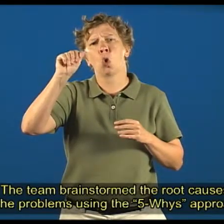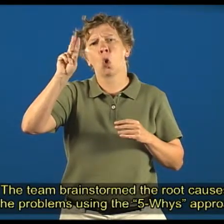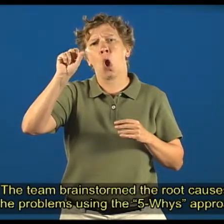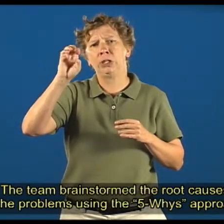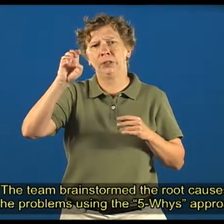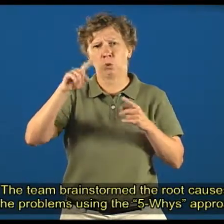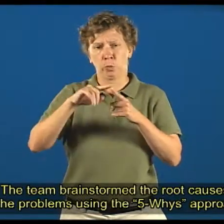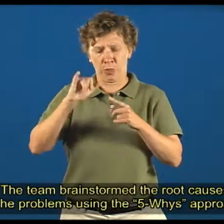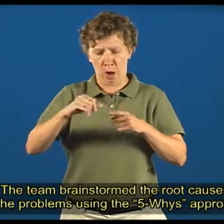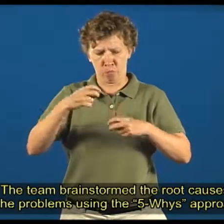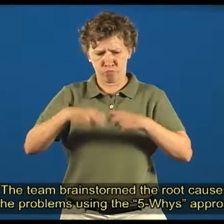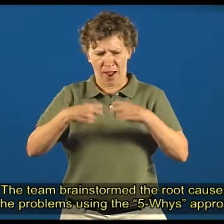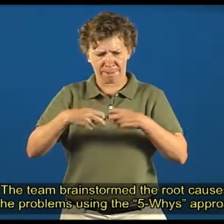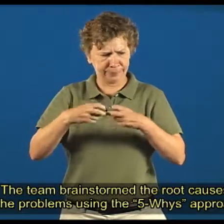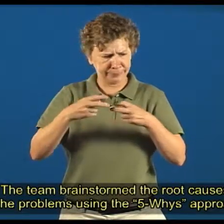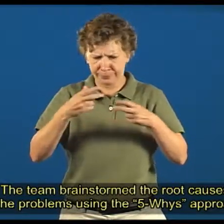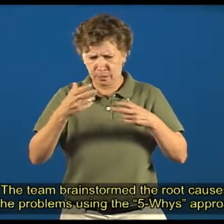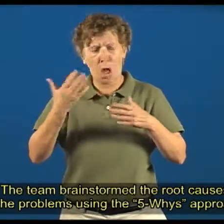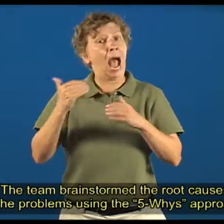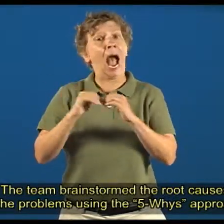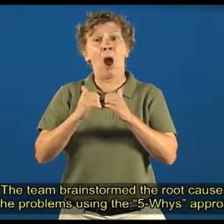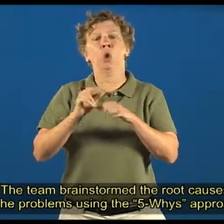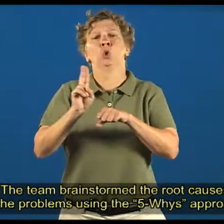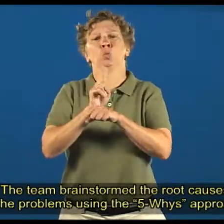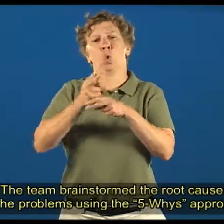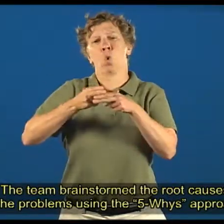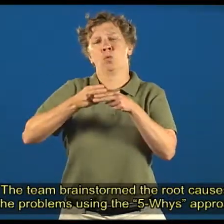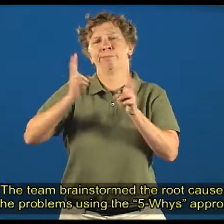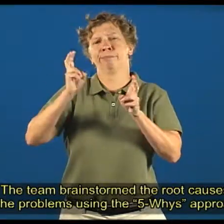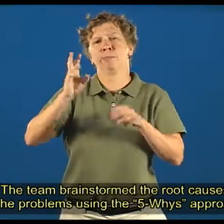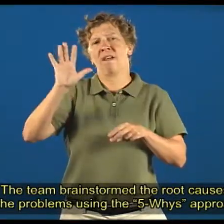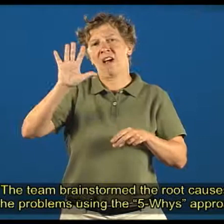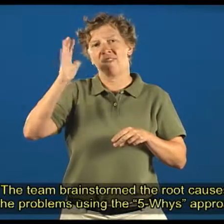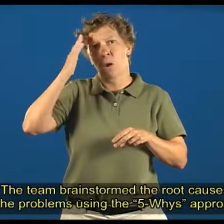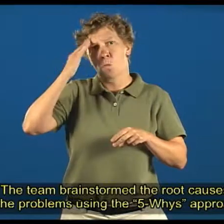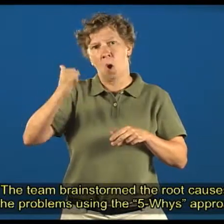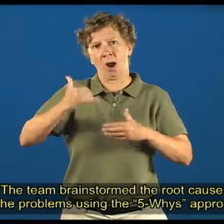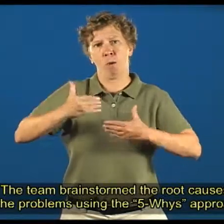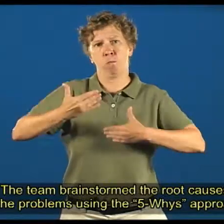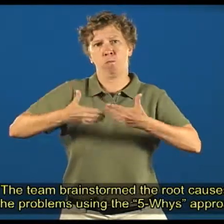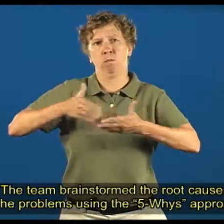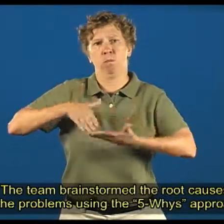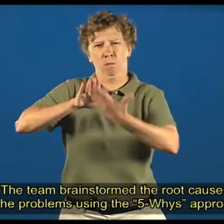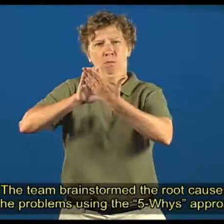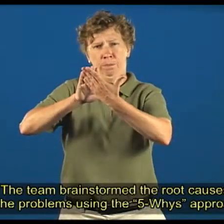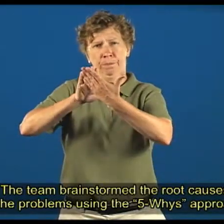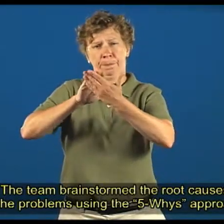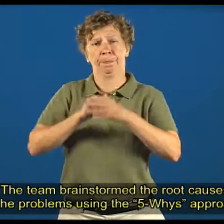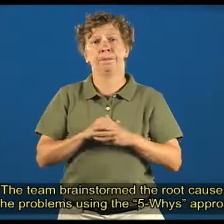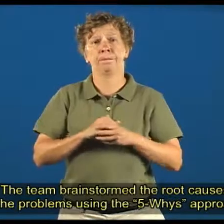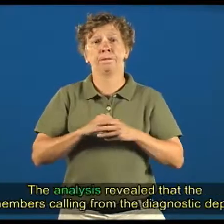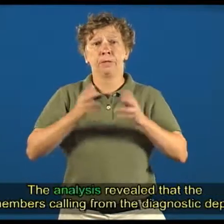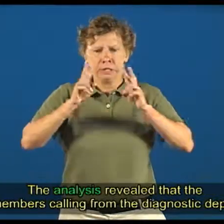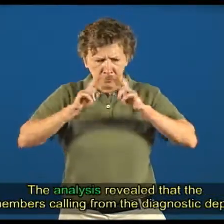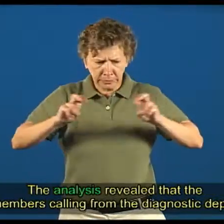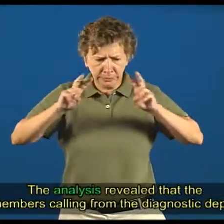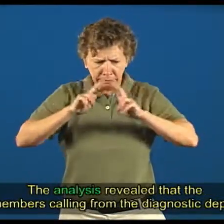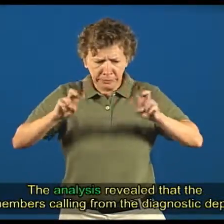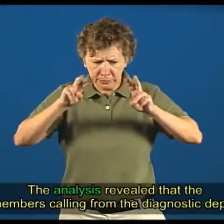The team brainstormed the root causes to the problems using the 5 whys approach. The analysis revealed that